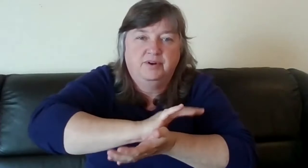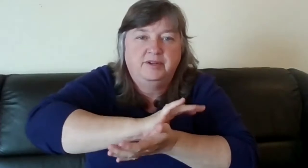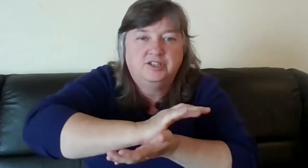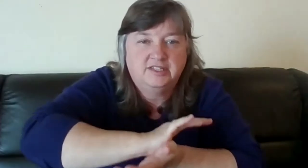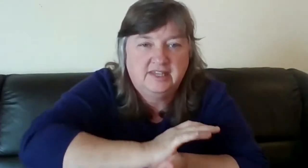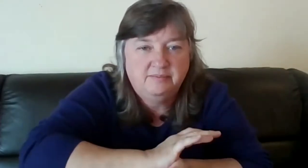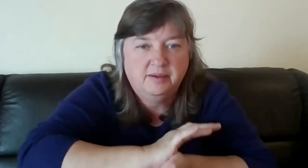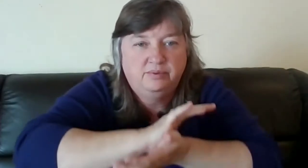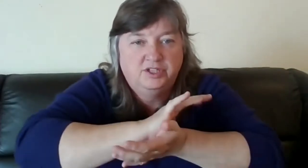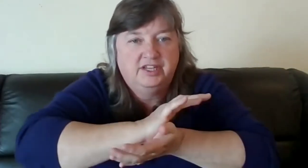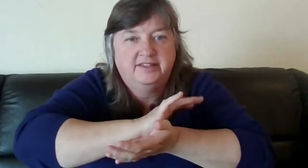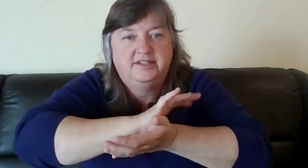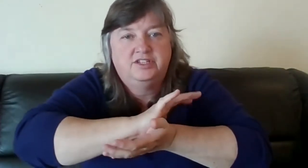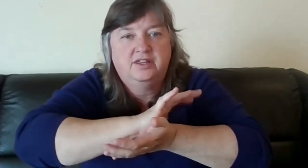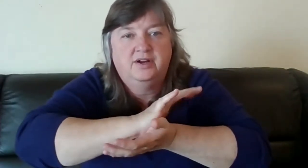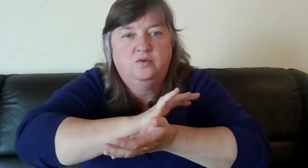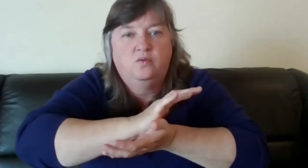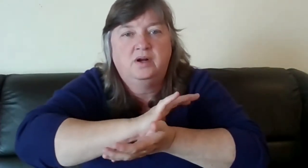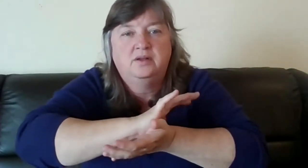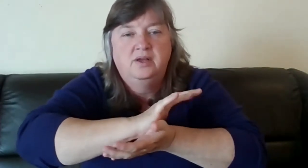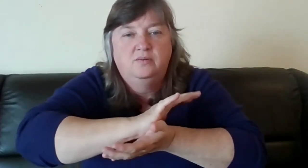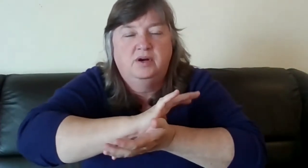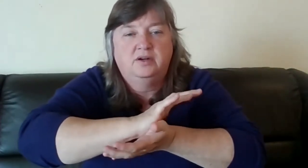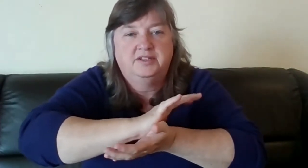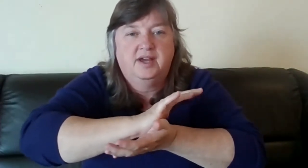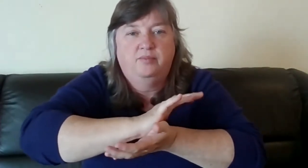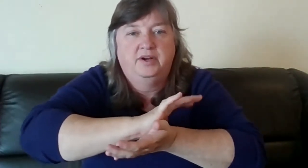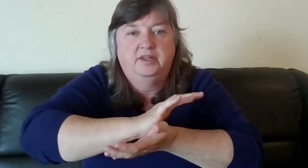pretty much just keep them pushed against each other and woggle the top one a little bit.